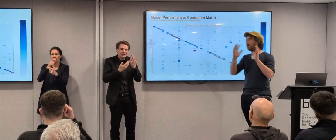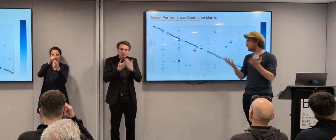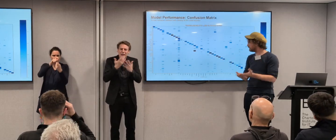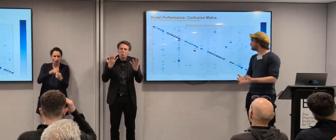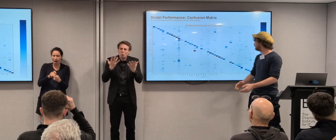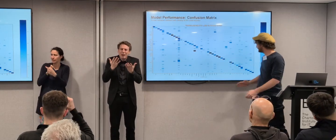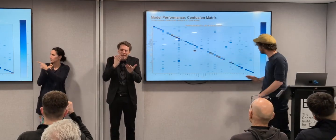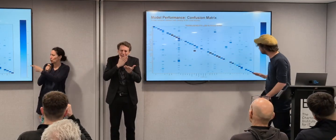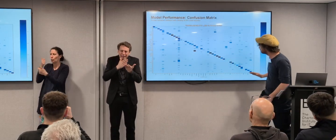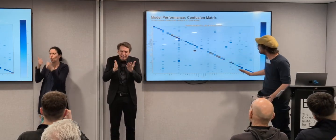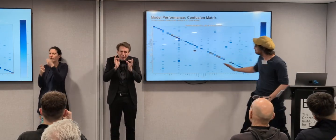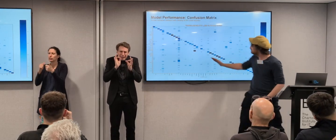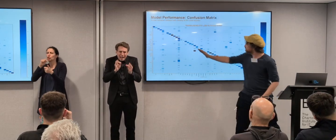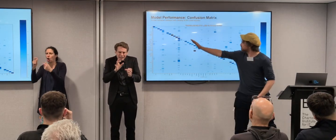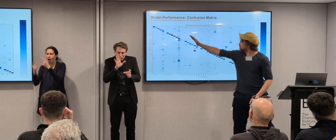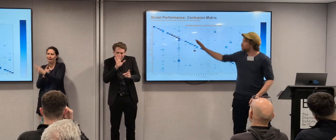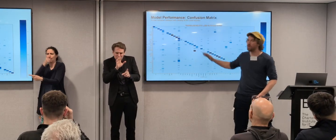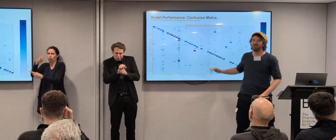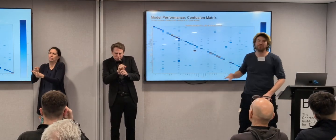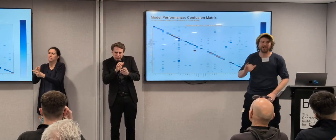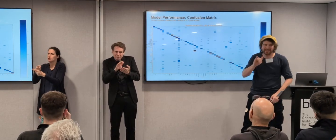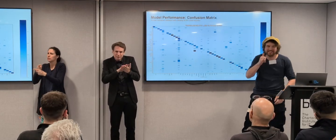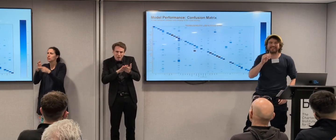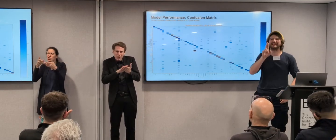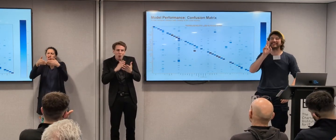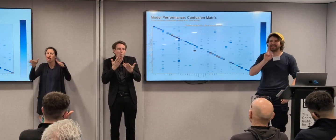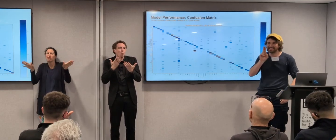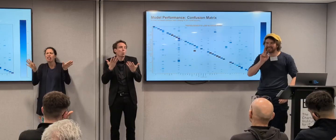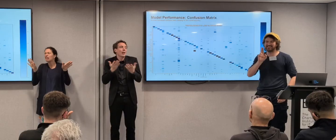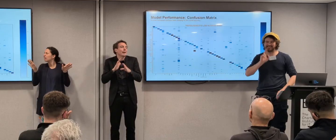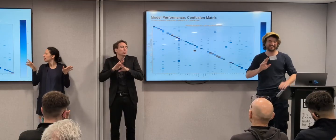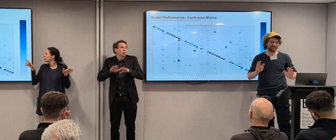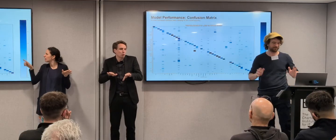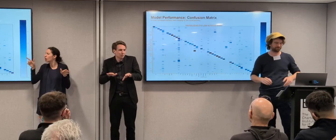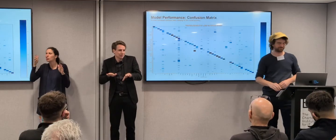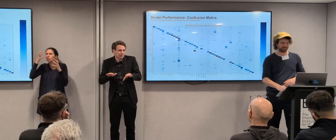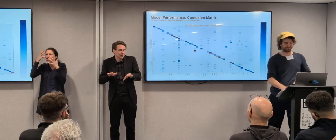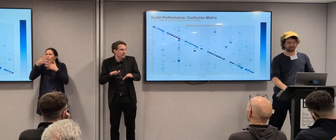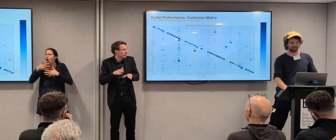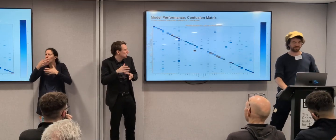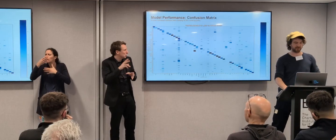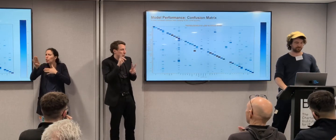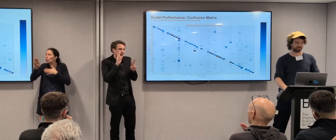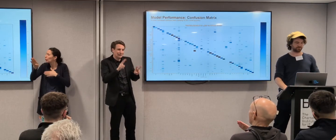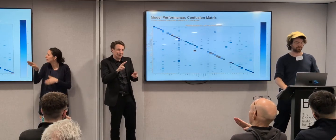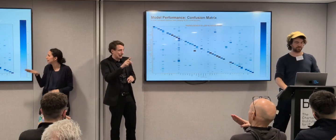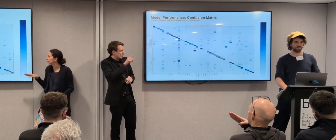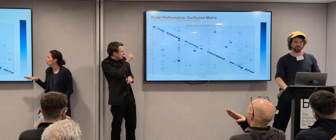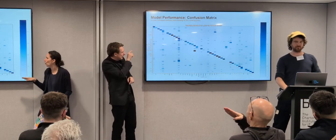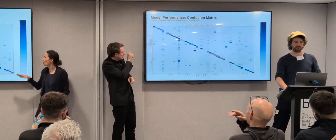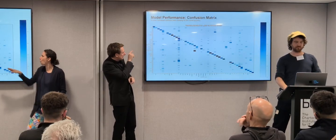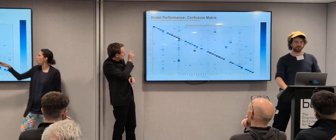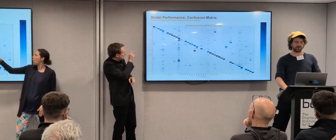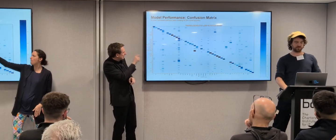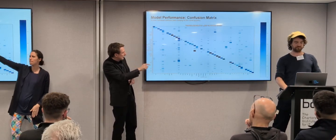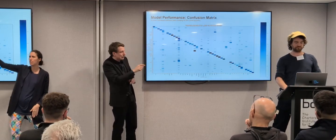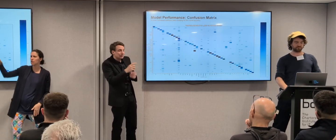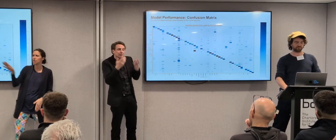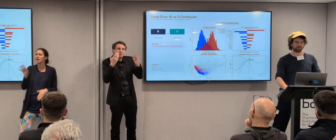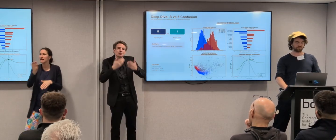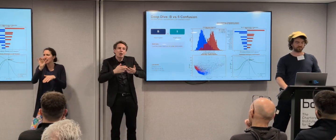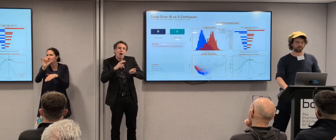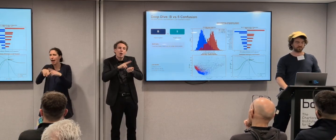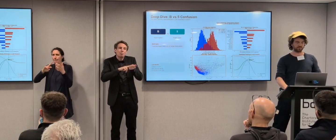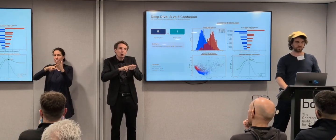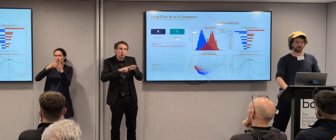not accurate. In general, you can see this dark blue diagonal line where the accuracy